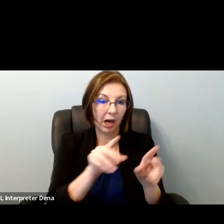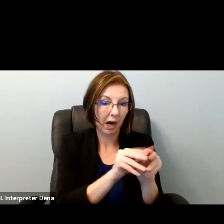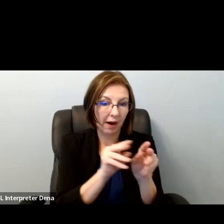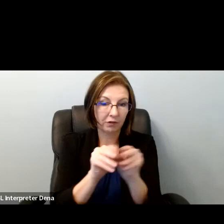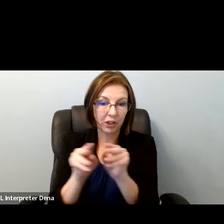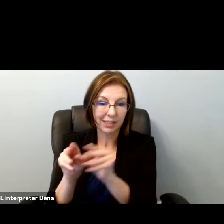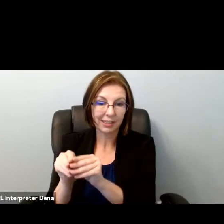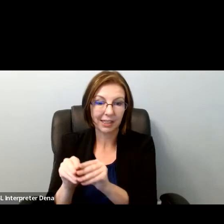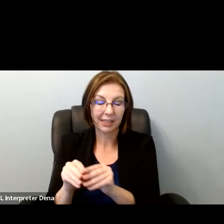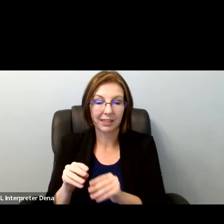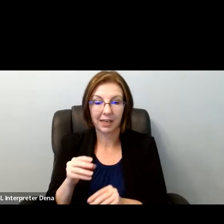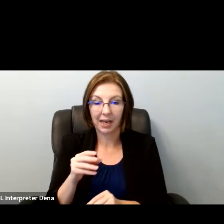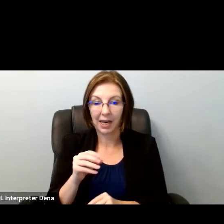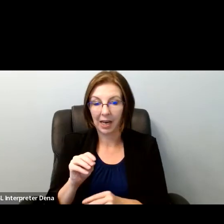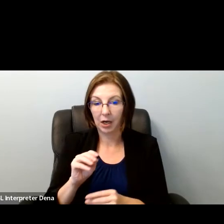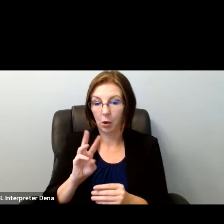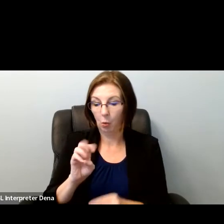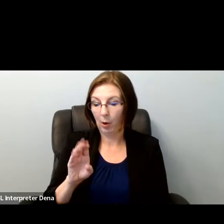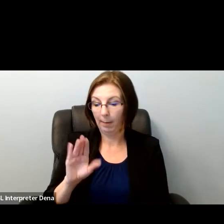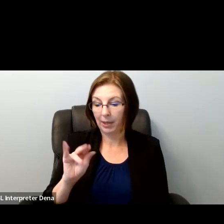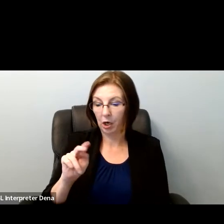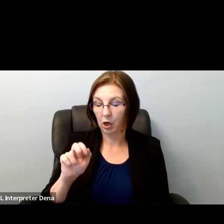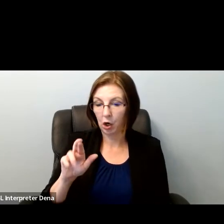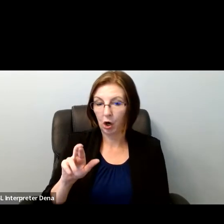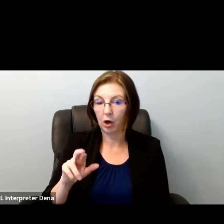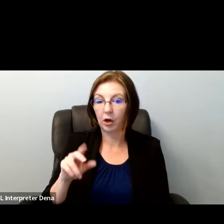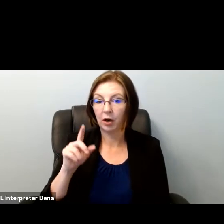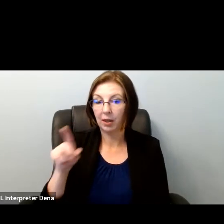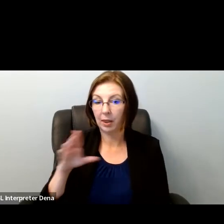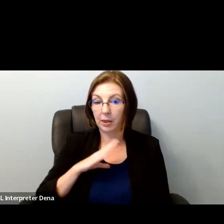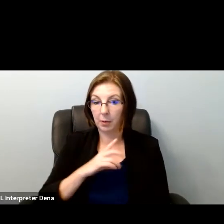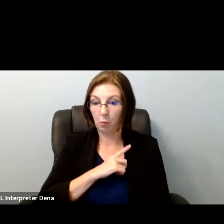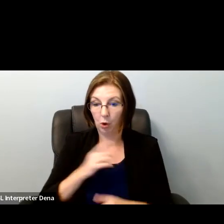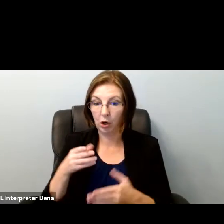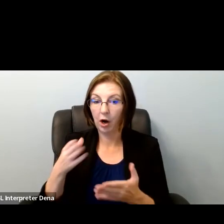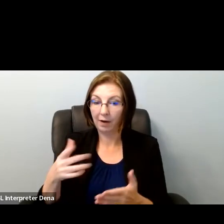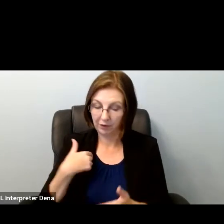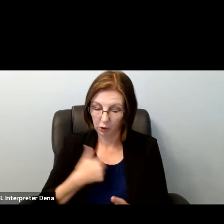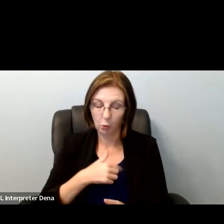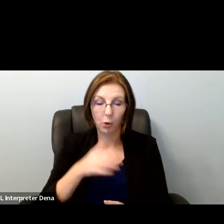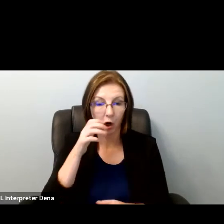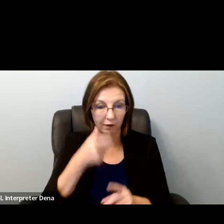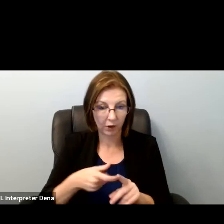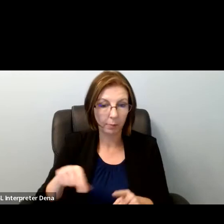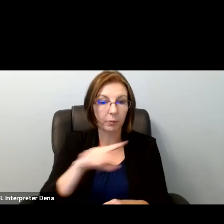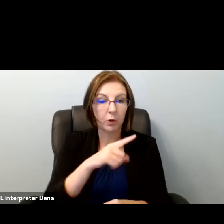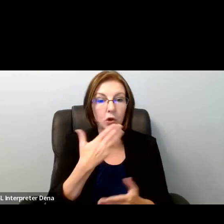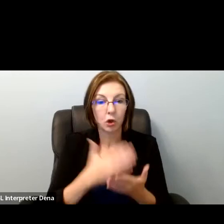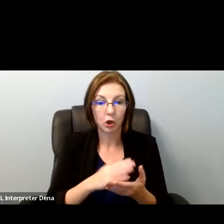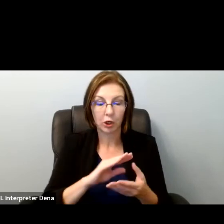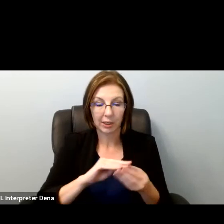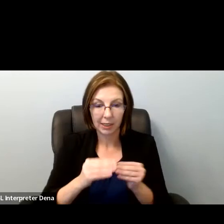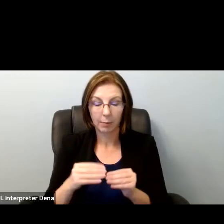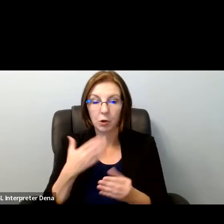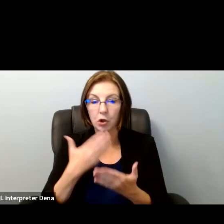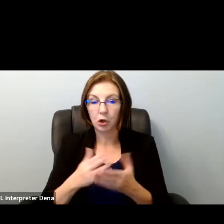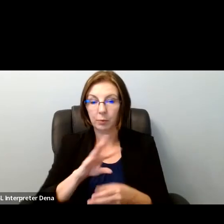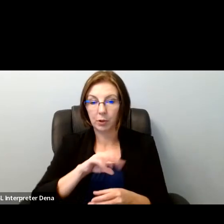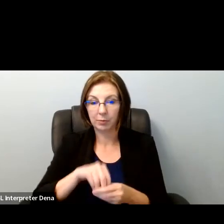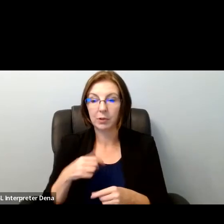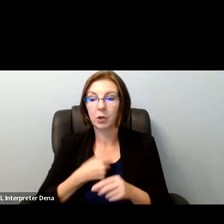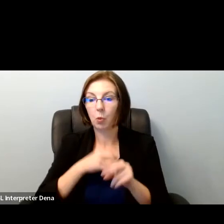particular, the monthly webinar series that the Access Board offers. Got a good response, good participation. We look forward to that